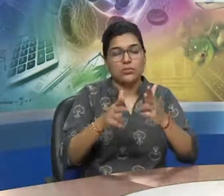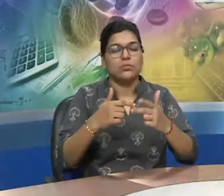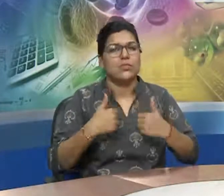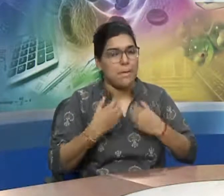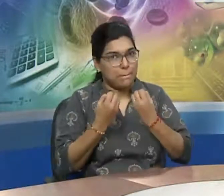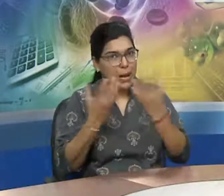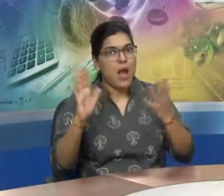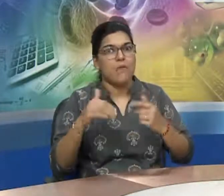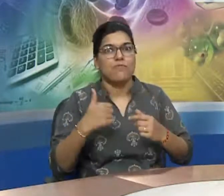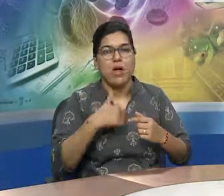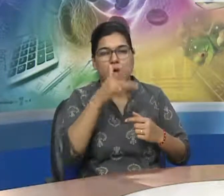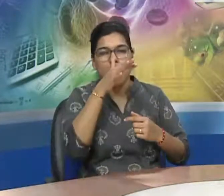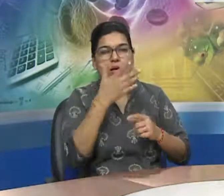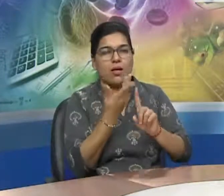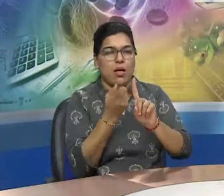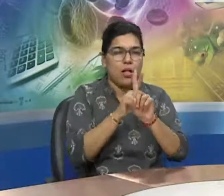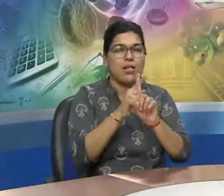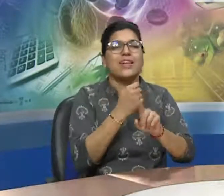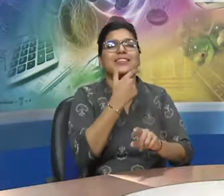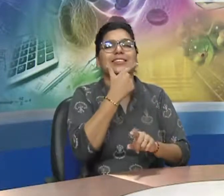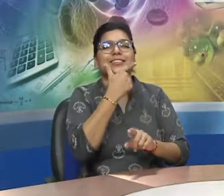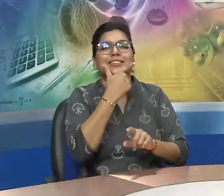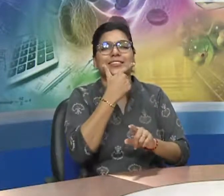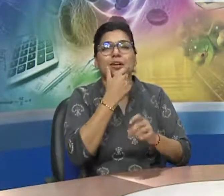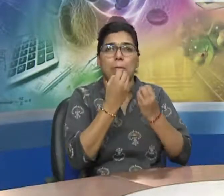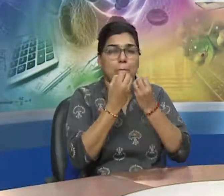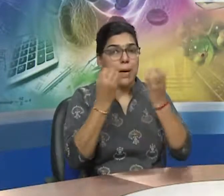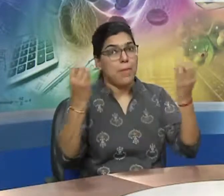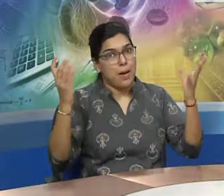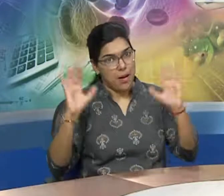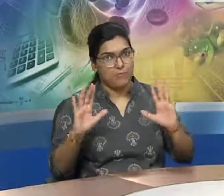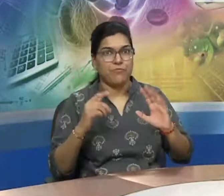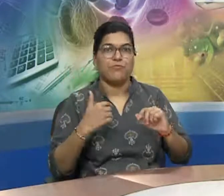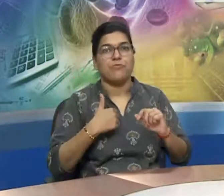He wants to get rid of the falseness in his behavior